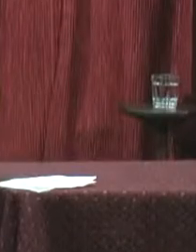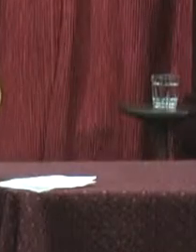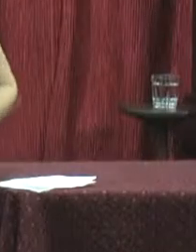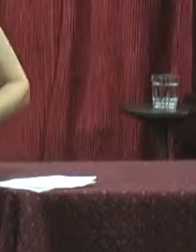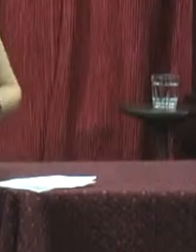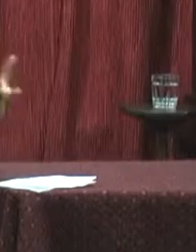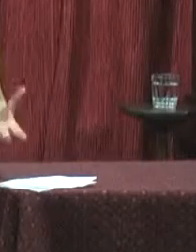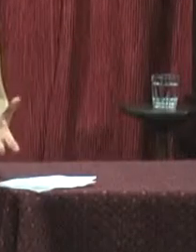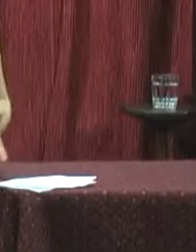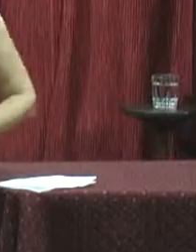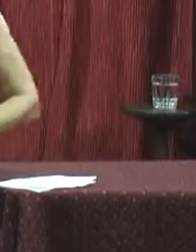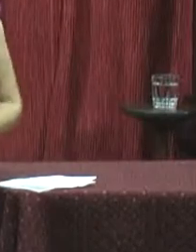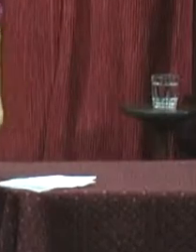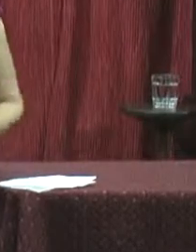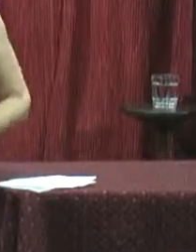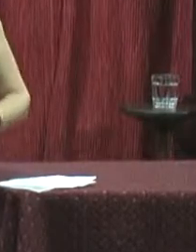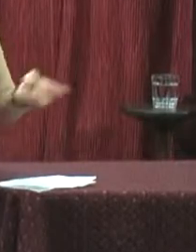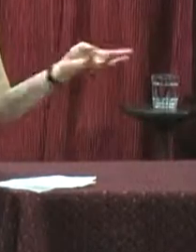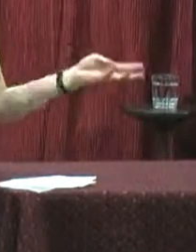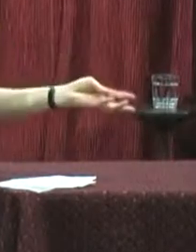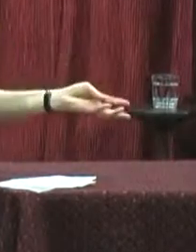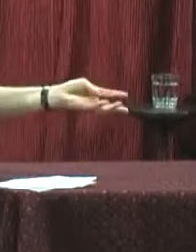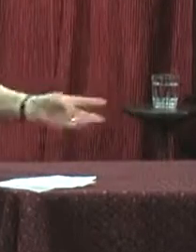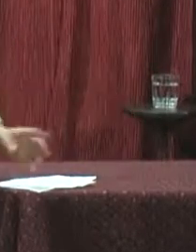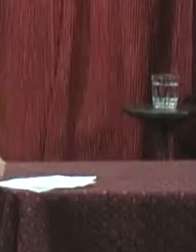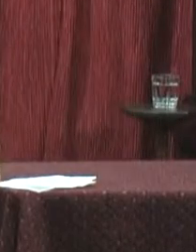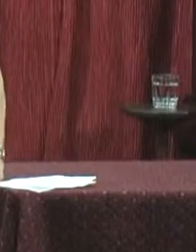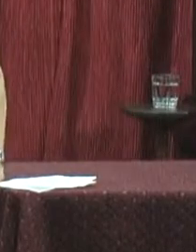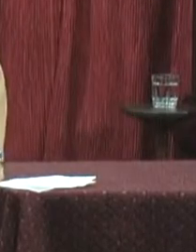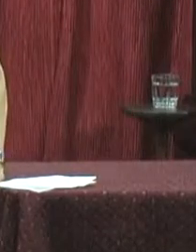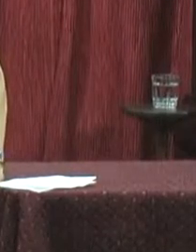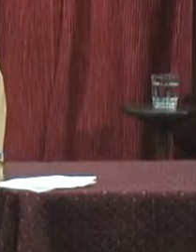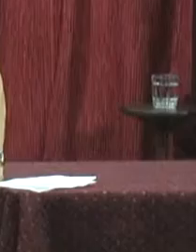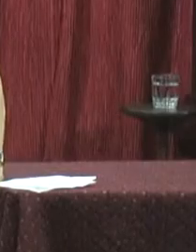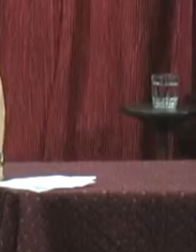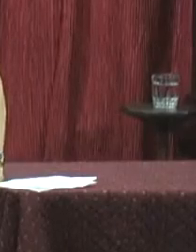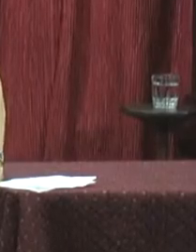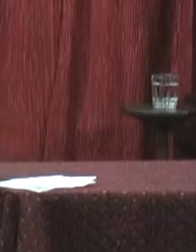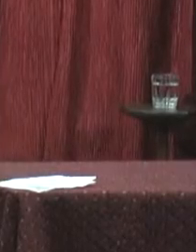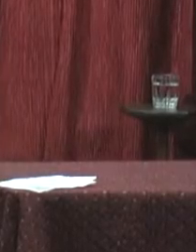man who wasn't raised Jewish, but knew Hebrew better than I did. And